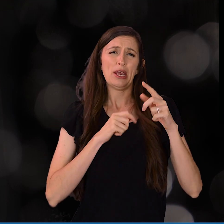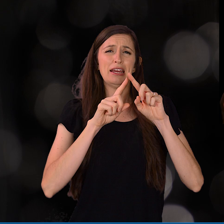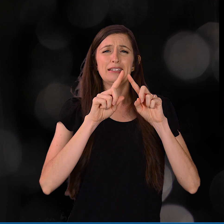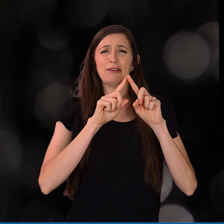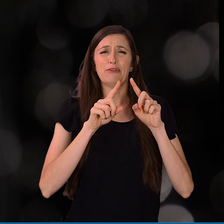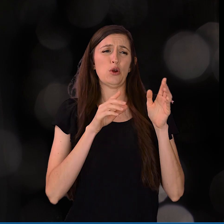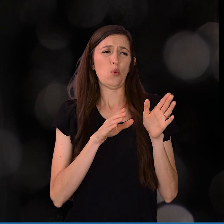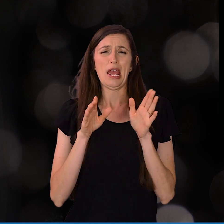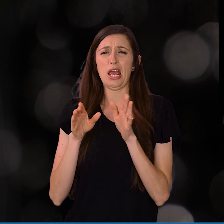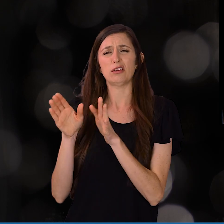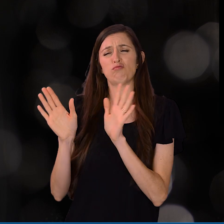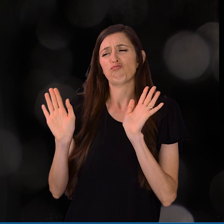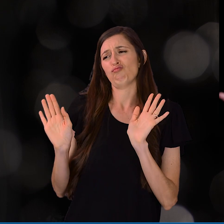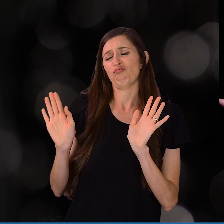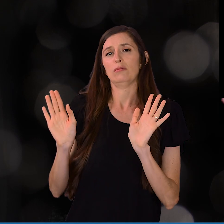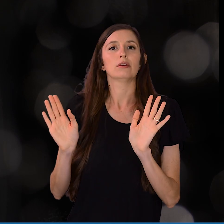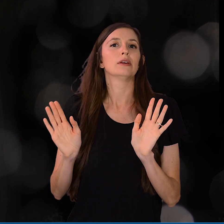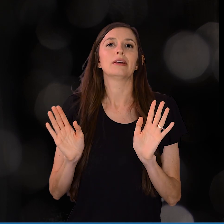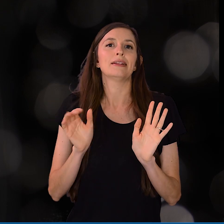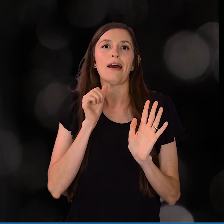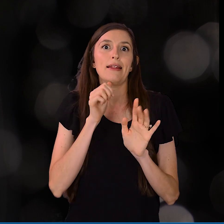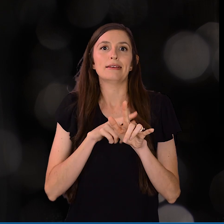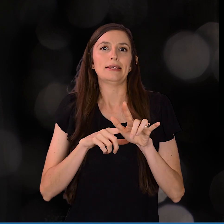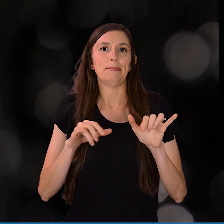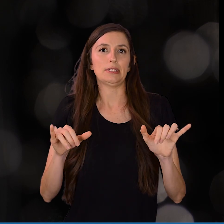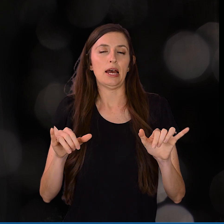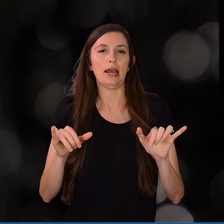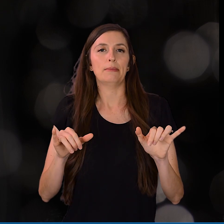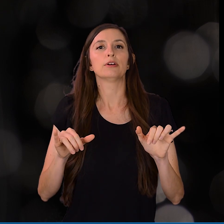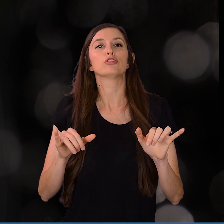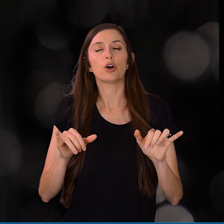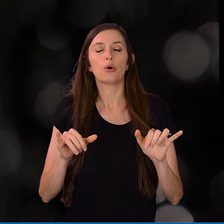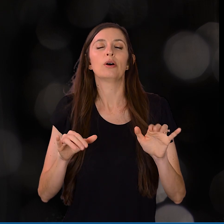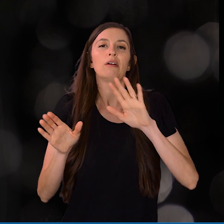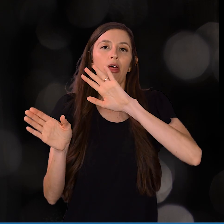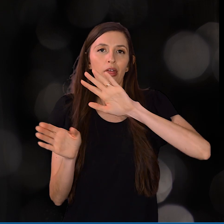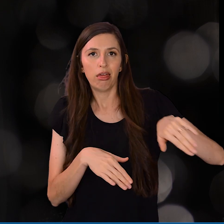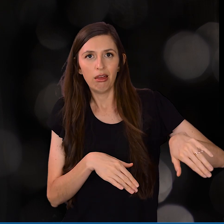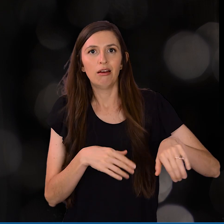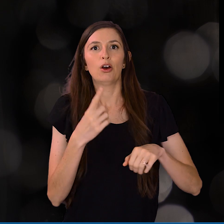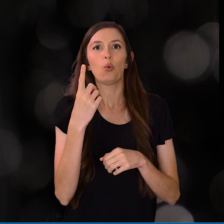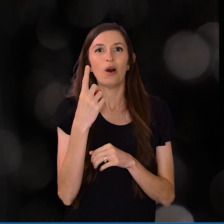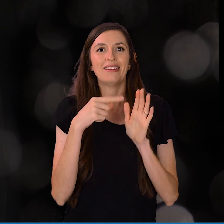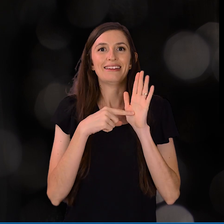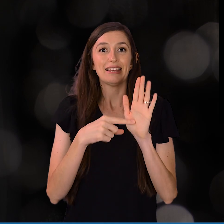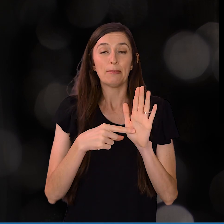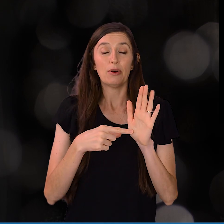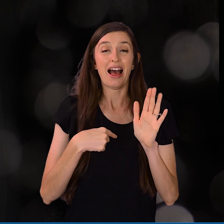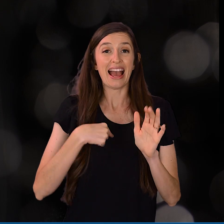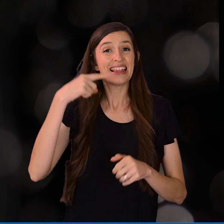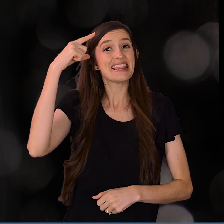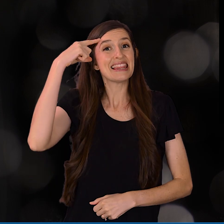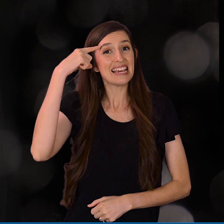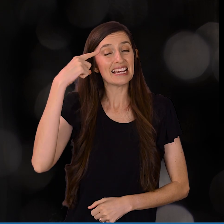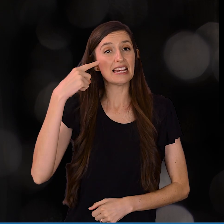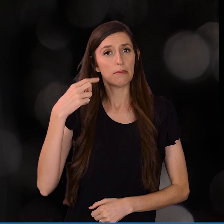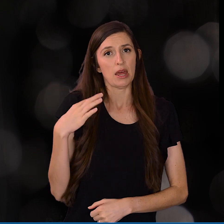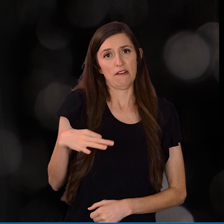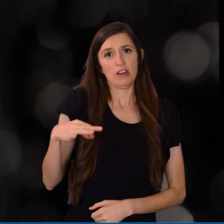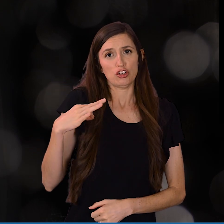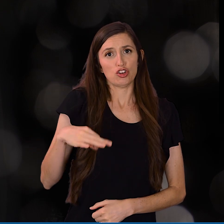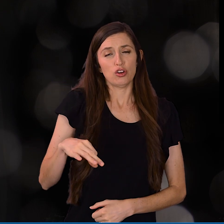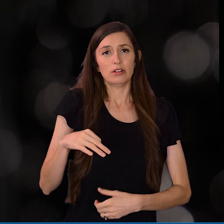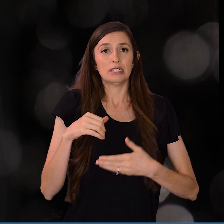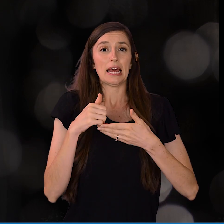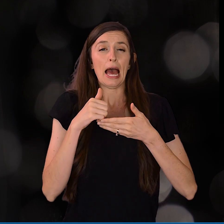one person that just represents himself in different ways. An illustration that I have used over the years that I do